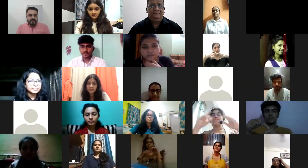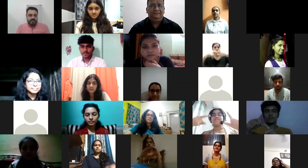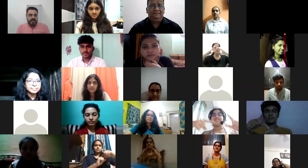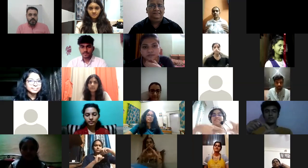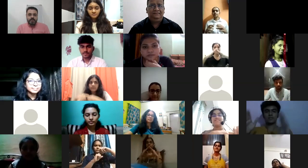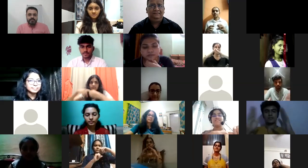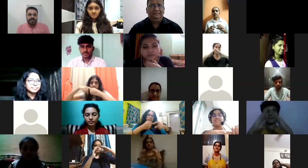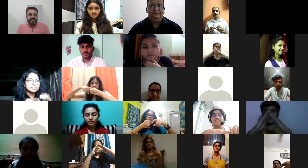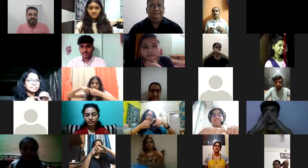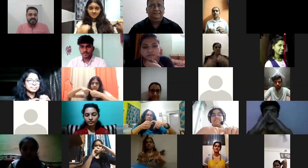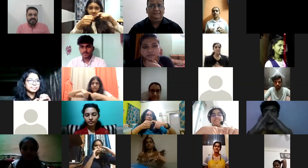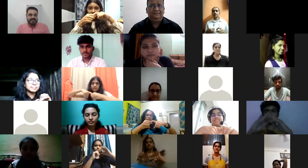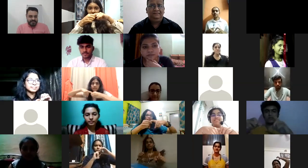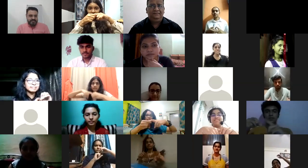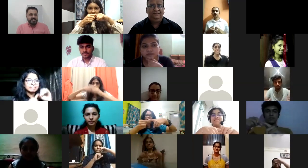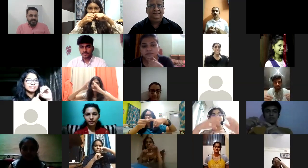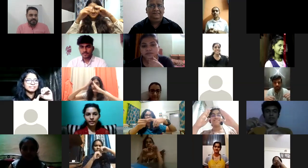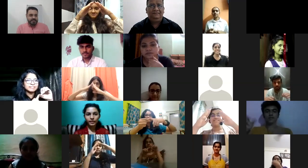How could you all forget? We did pick up, yes.